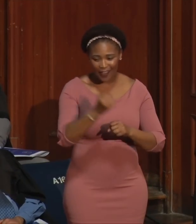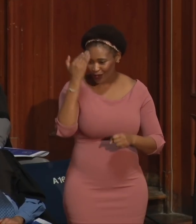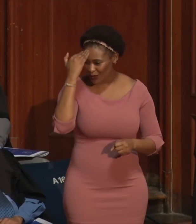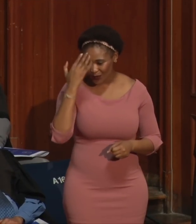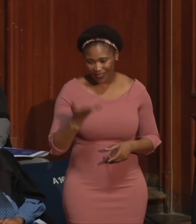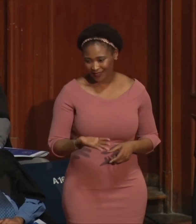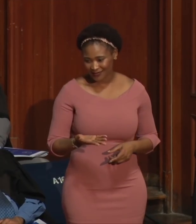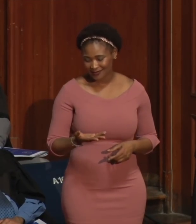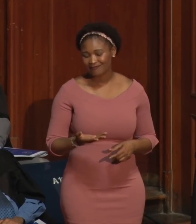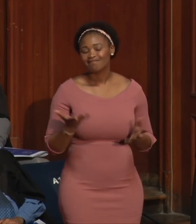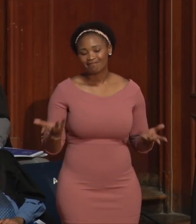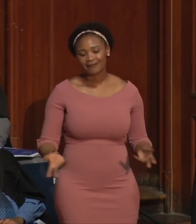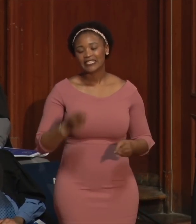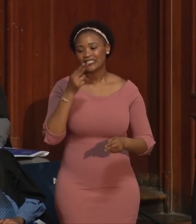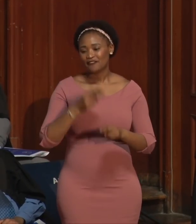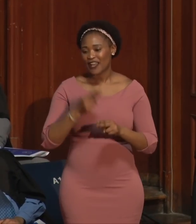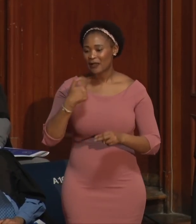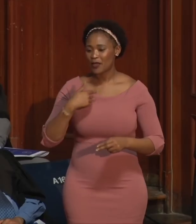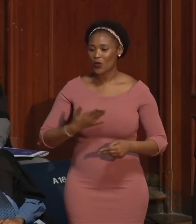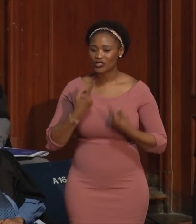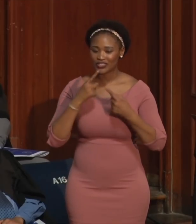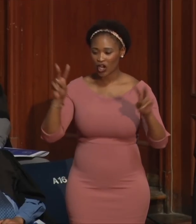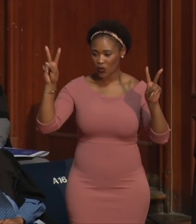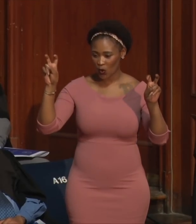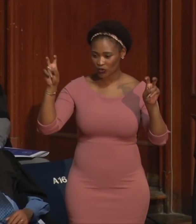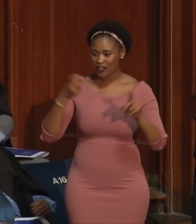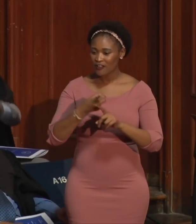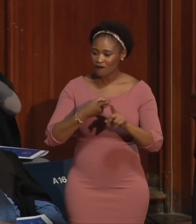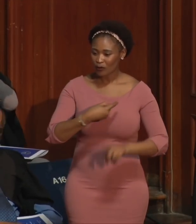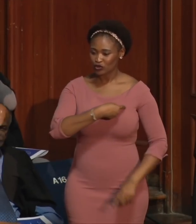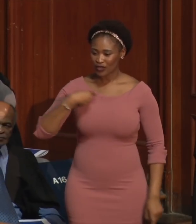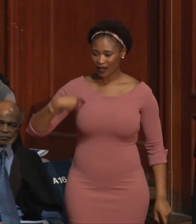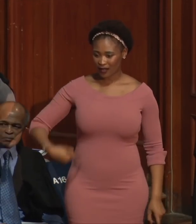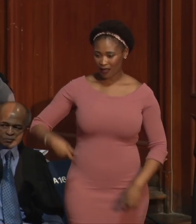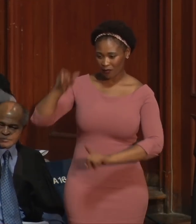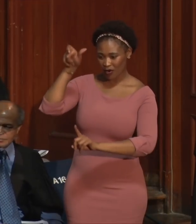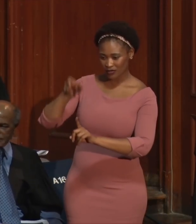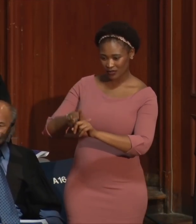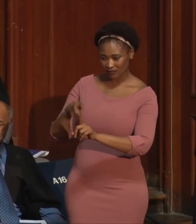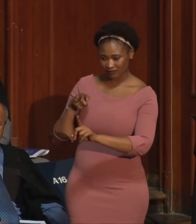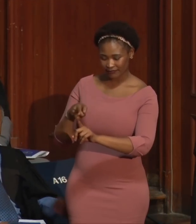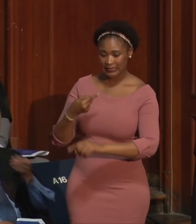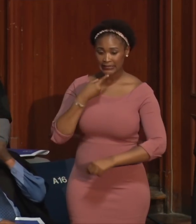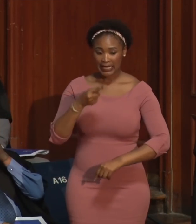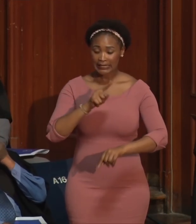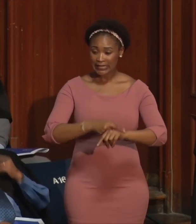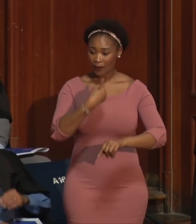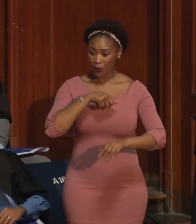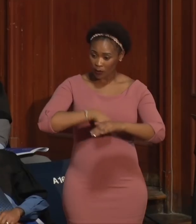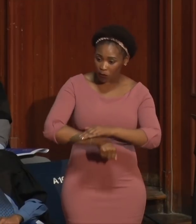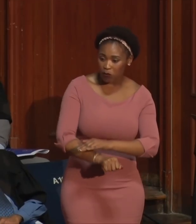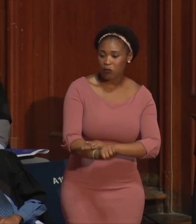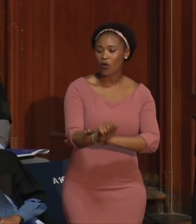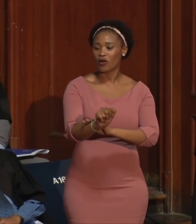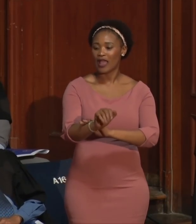Let me leave you with this quote by the Chinese philosopher Confucius. When we are born, we are